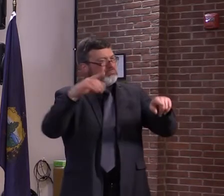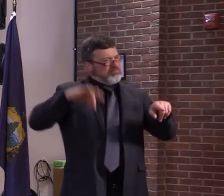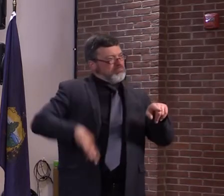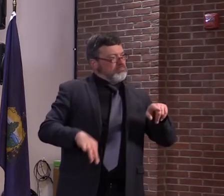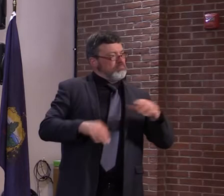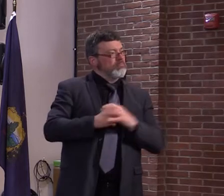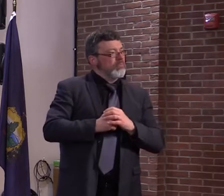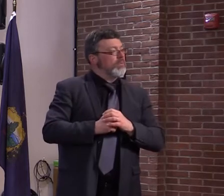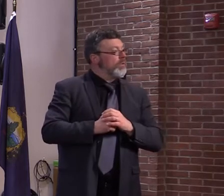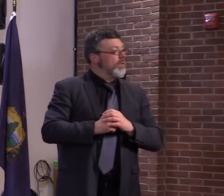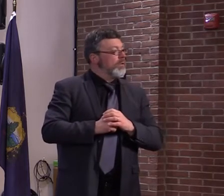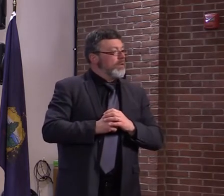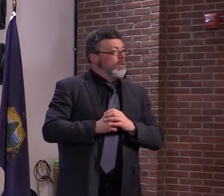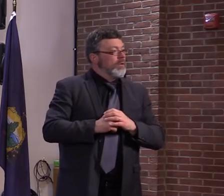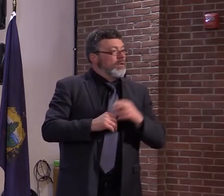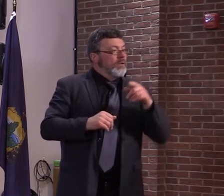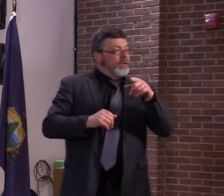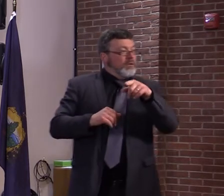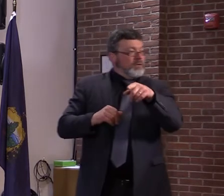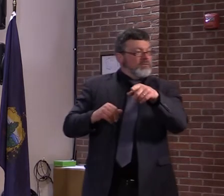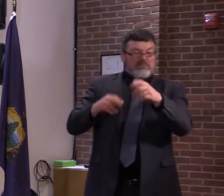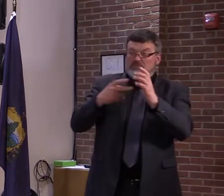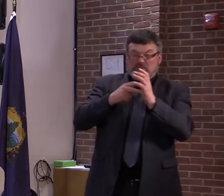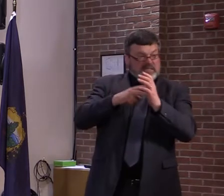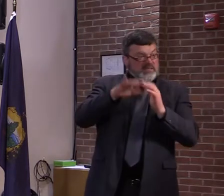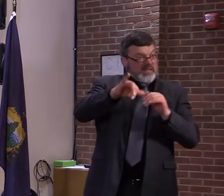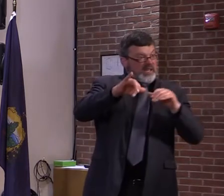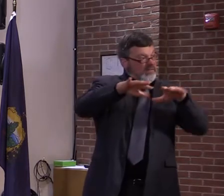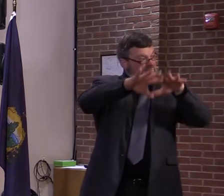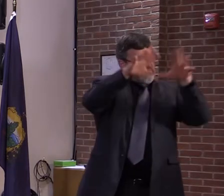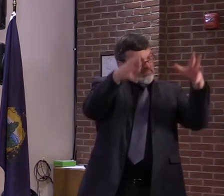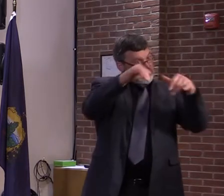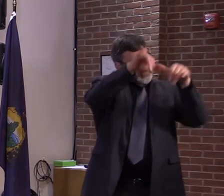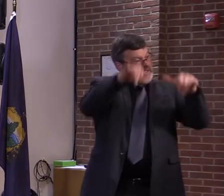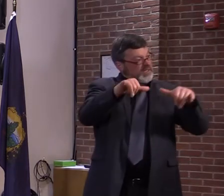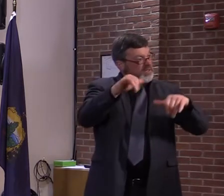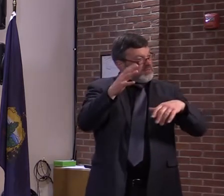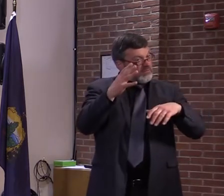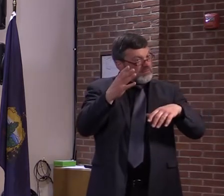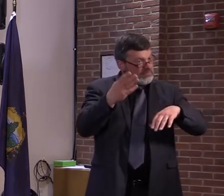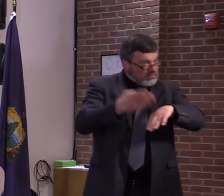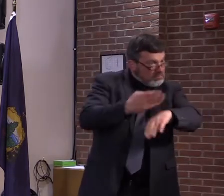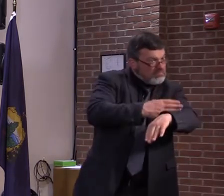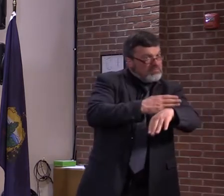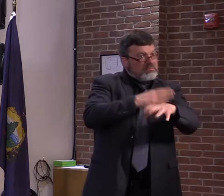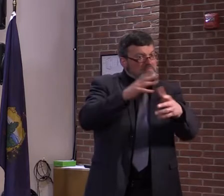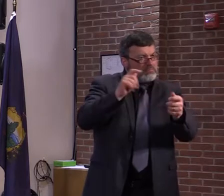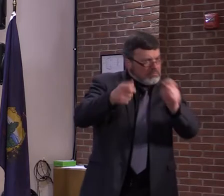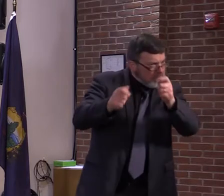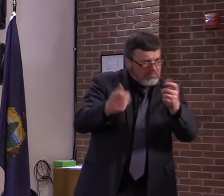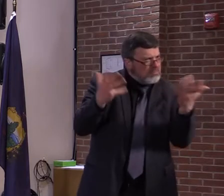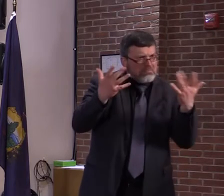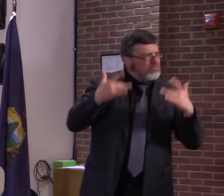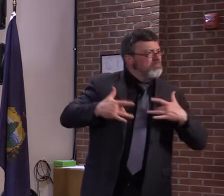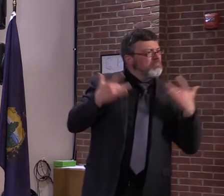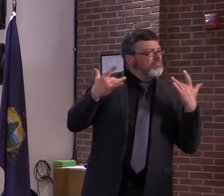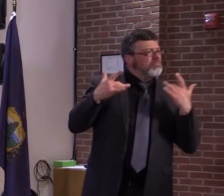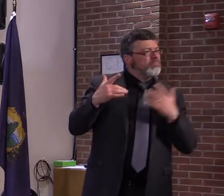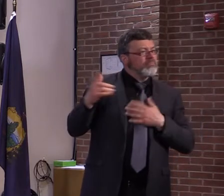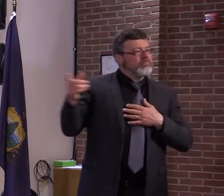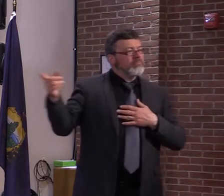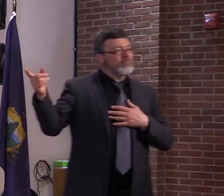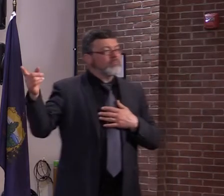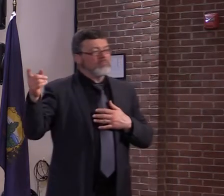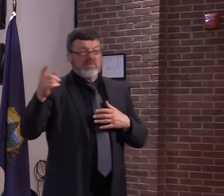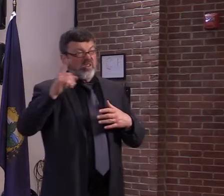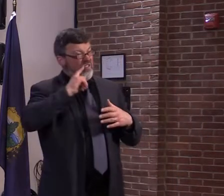Strengthening of the system or changes to be made? Yes, there are actually lots of things in the hopper with regard to potential